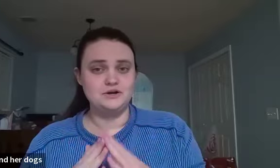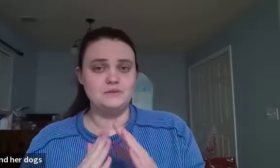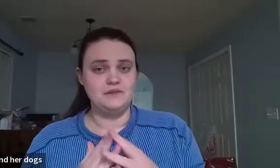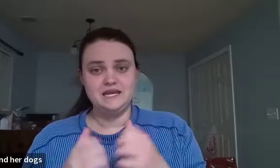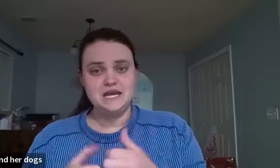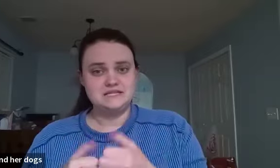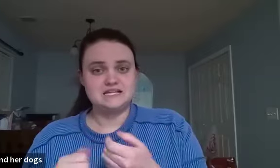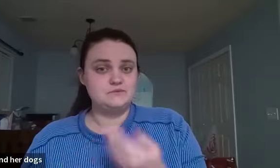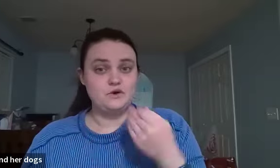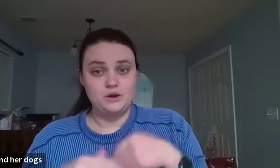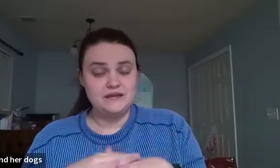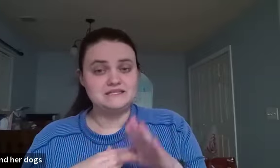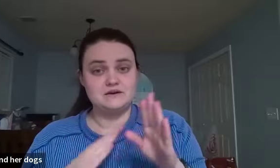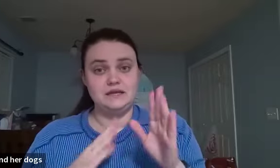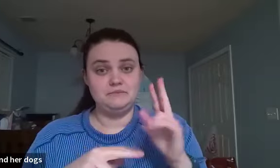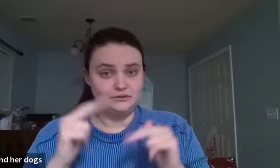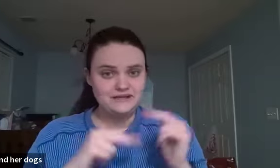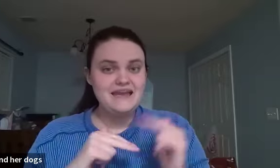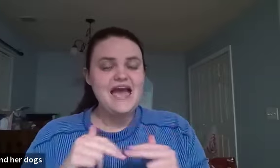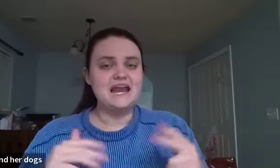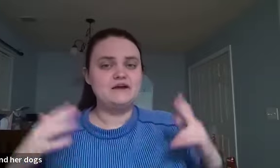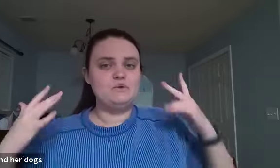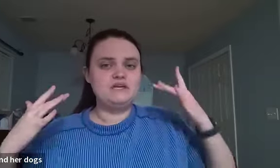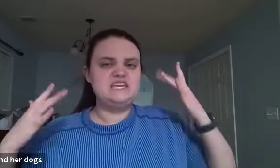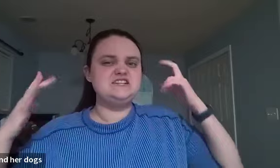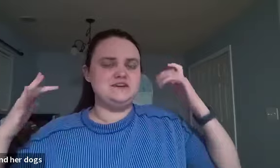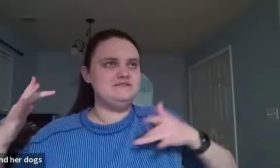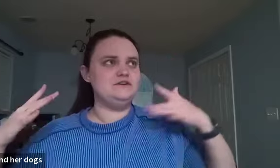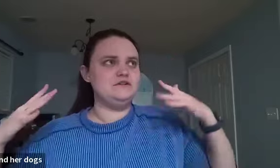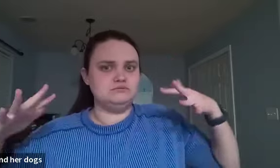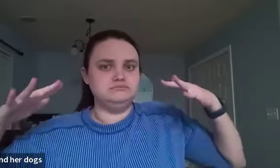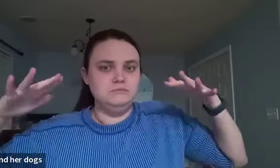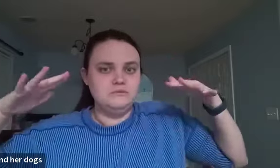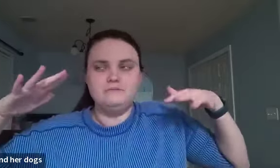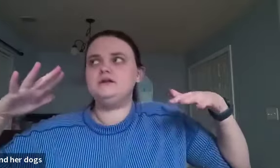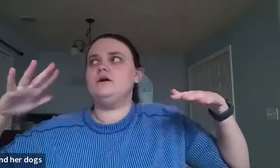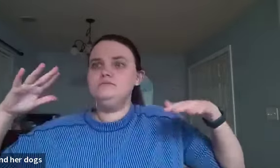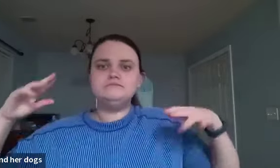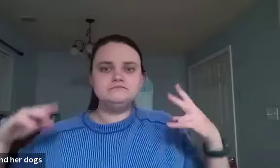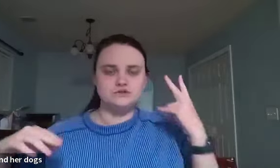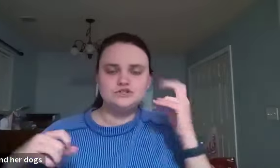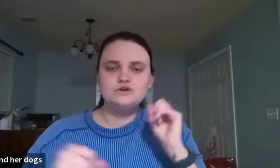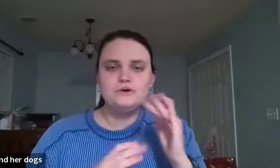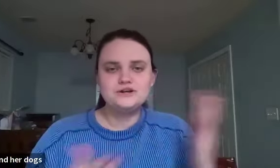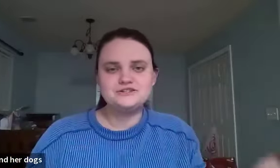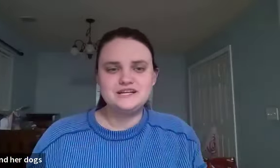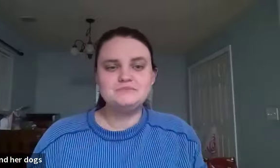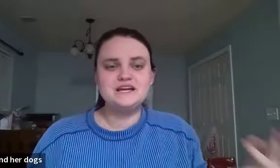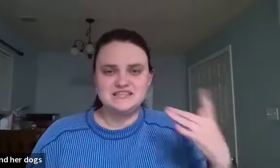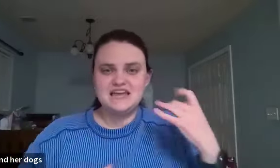audiobook or I'm like texting before I go into the like building and I will hear and feel the boom, boom, boom. And I'm like, oh, those two coworkers are here because they